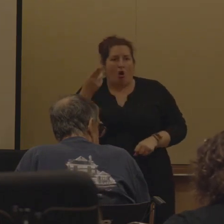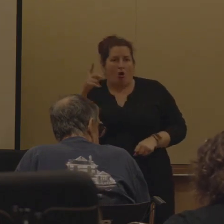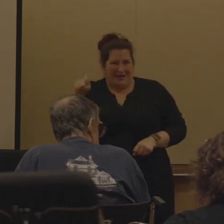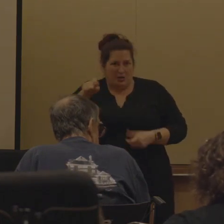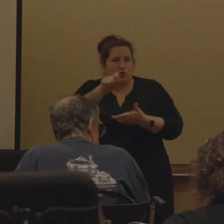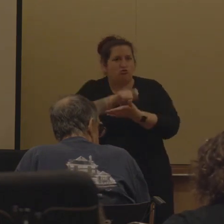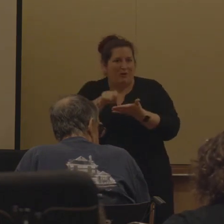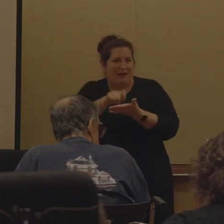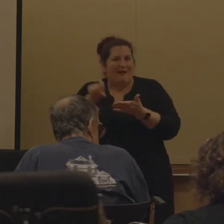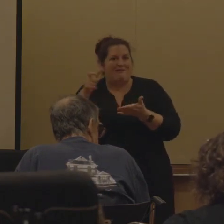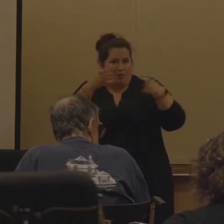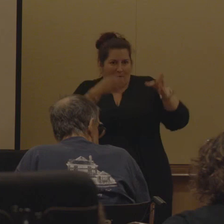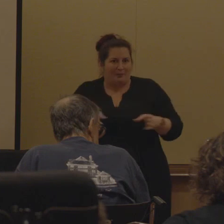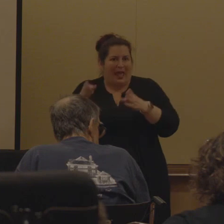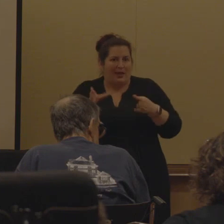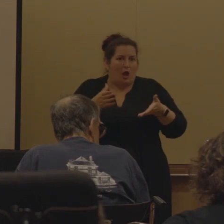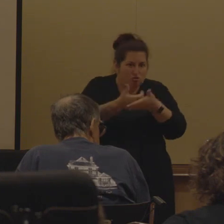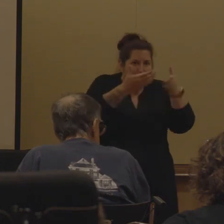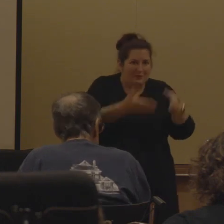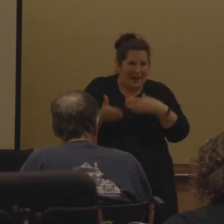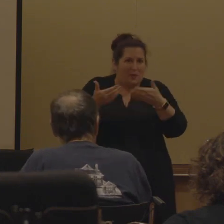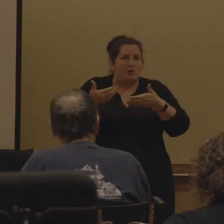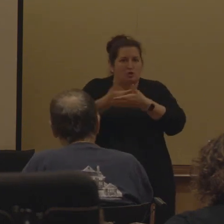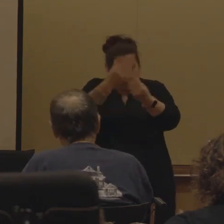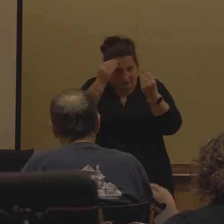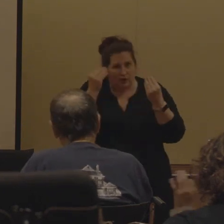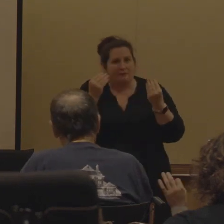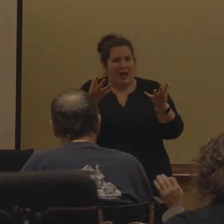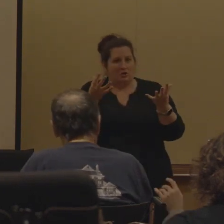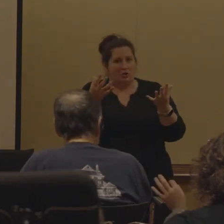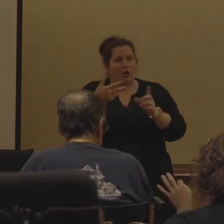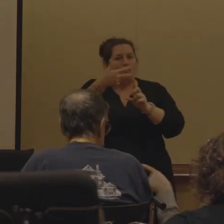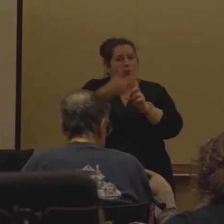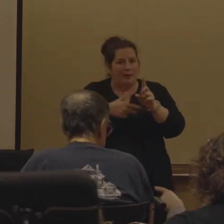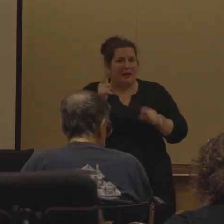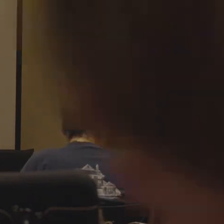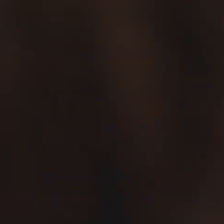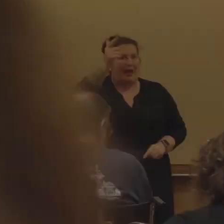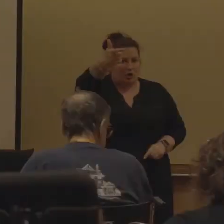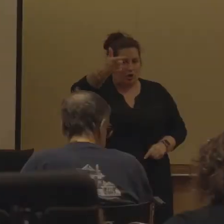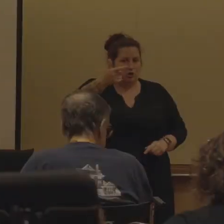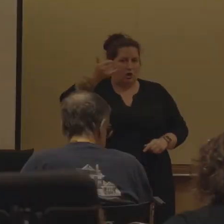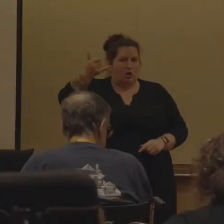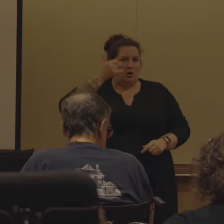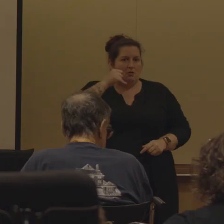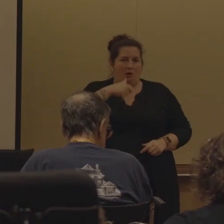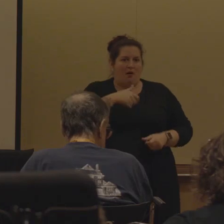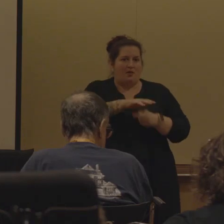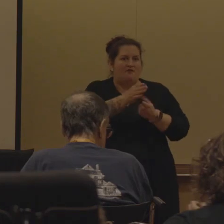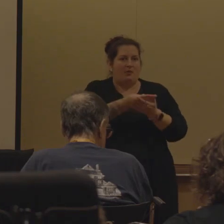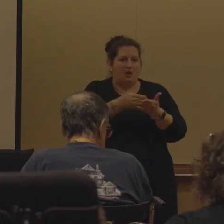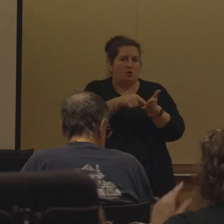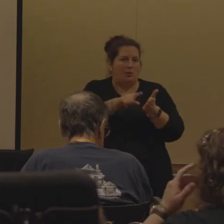write another plan and a new plan with this new information. 3 months after, she called saying that she didn't have the money to pay